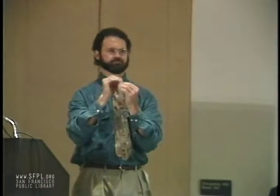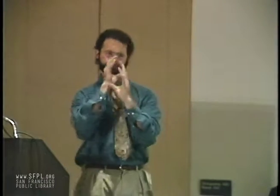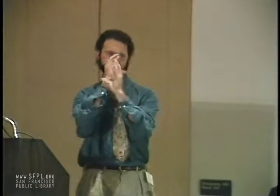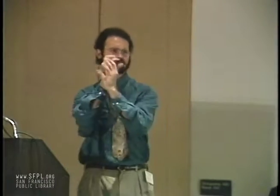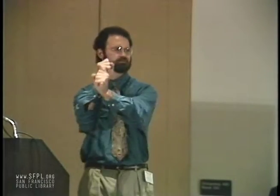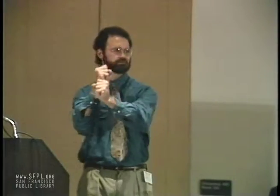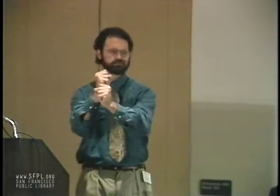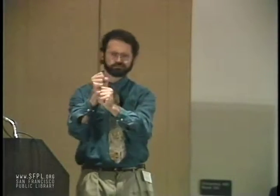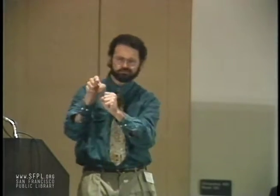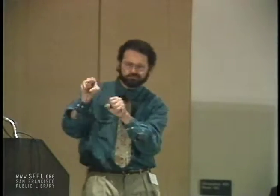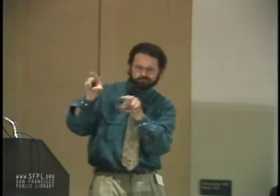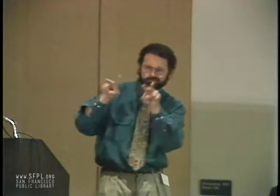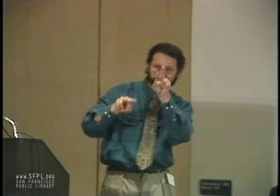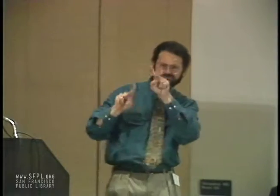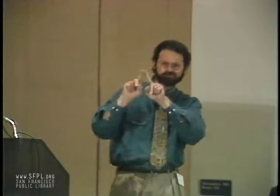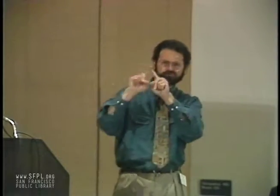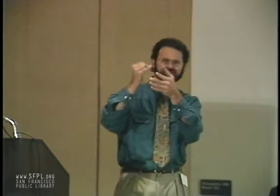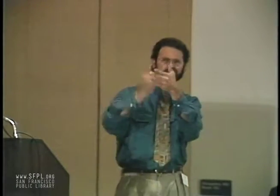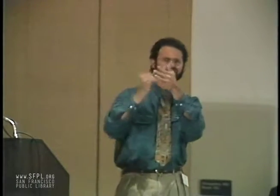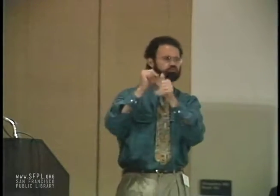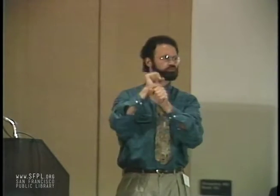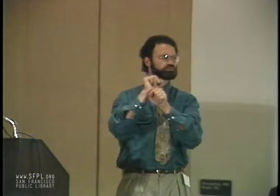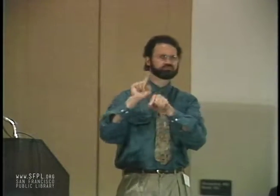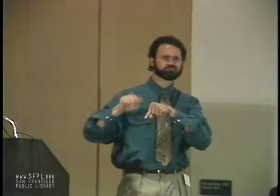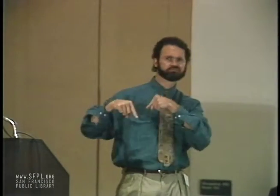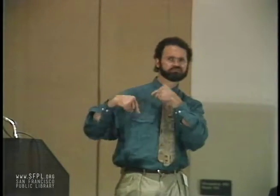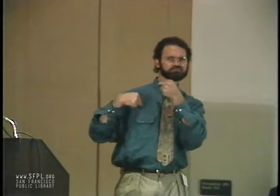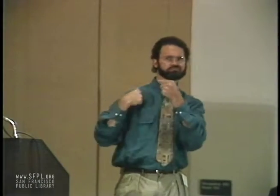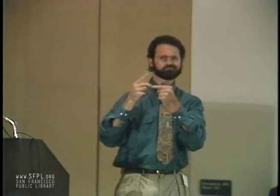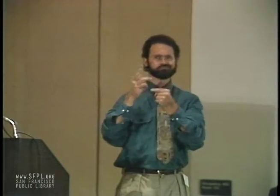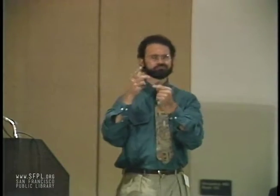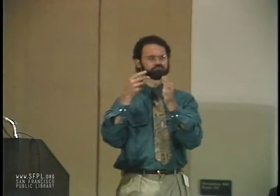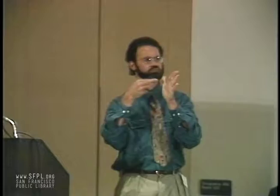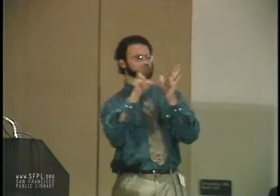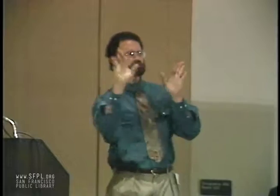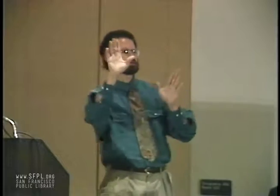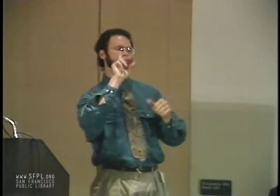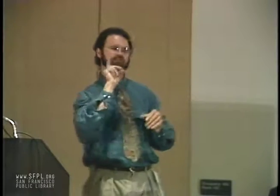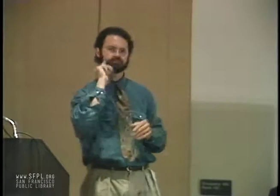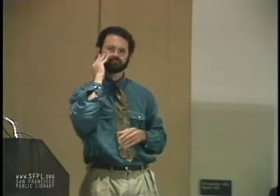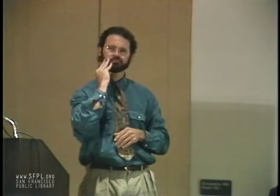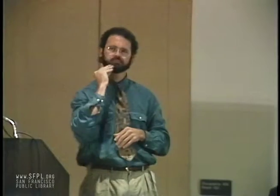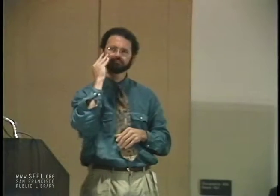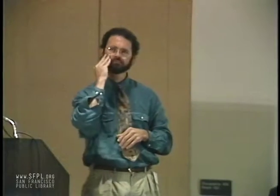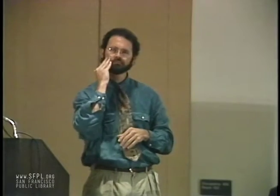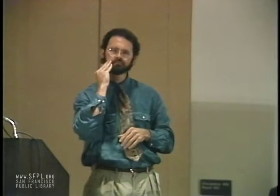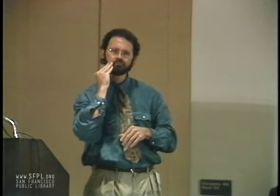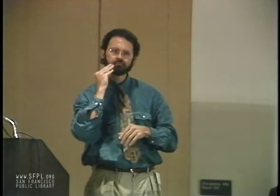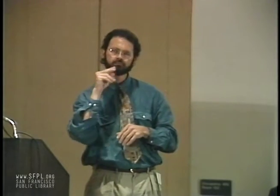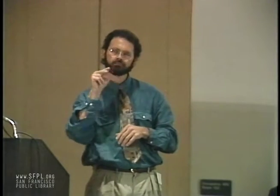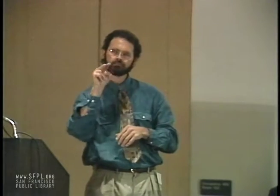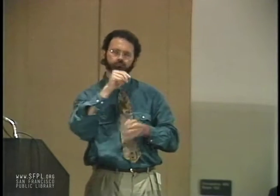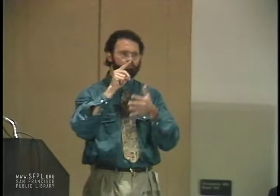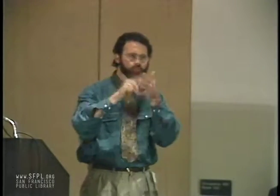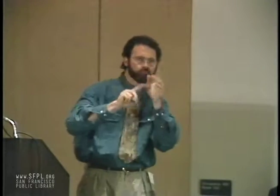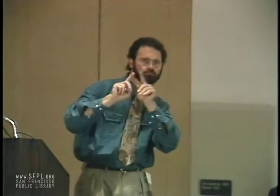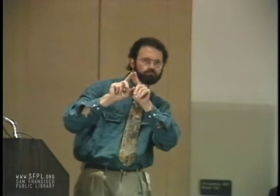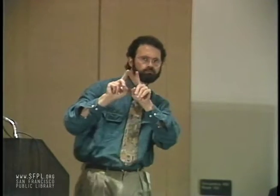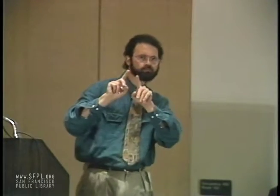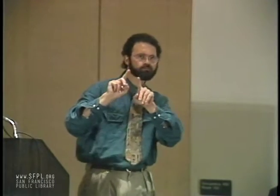time. It's fascinating to see the artwork done within the deaf community that represents the deaf experience. As you